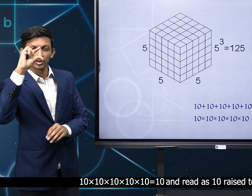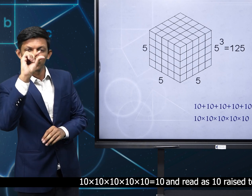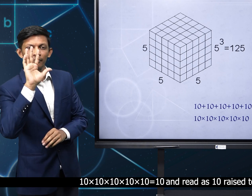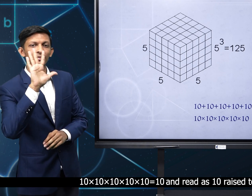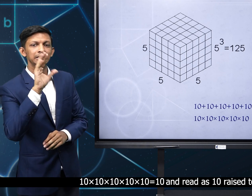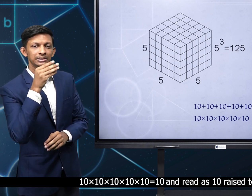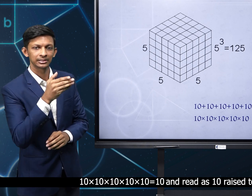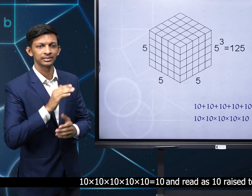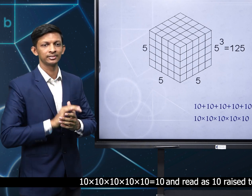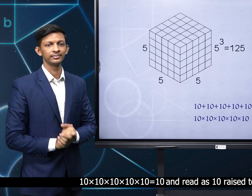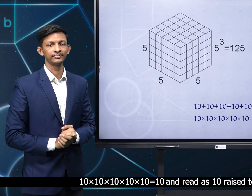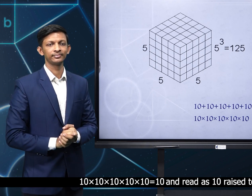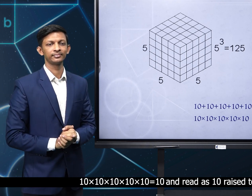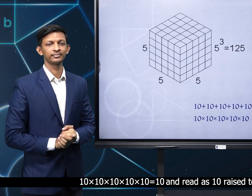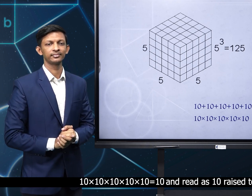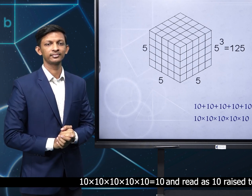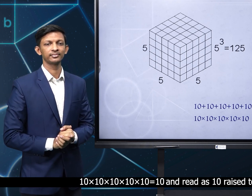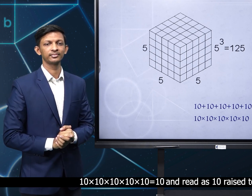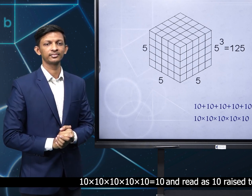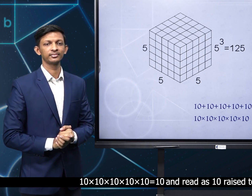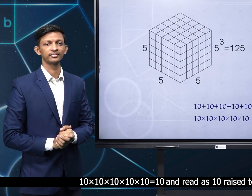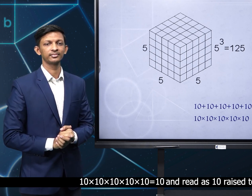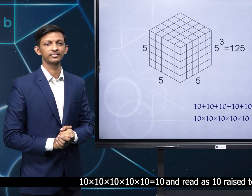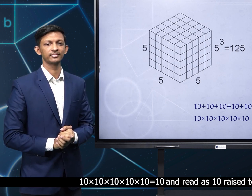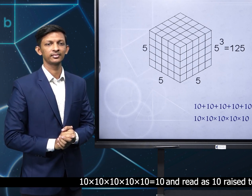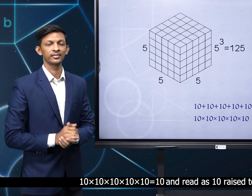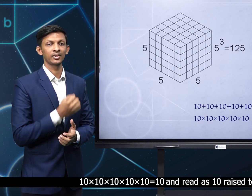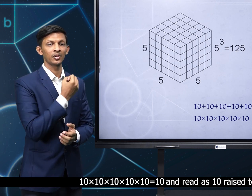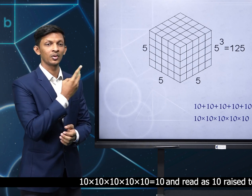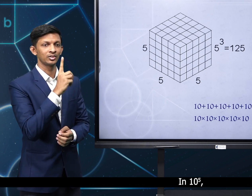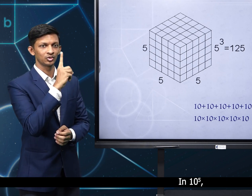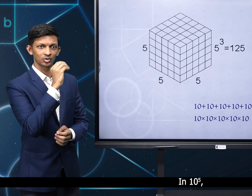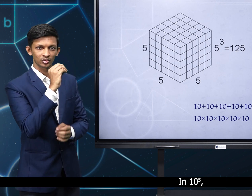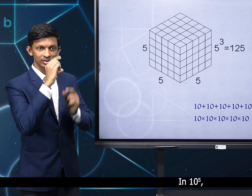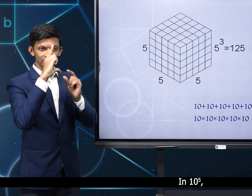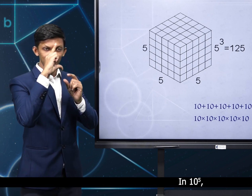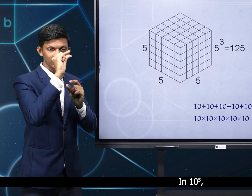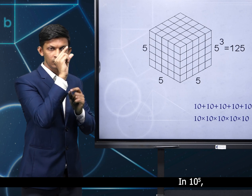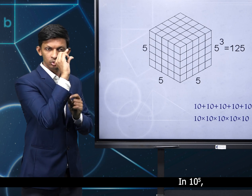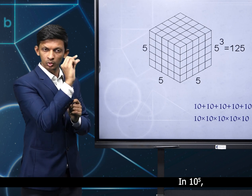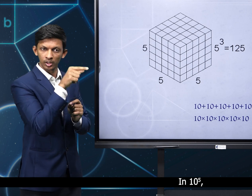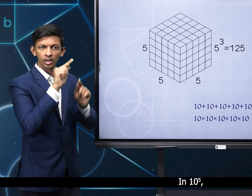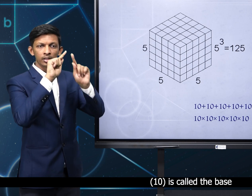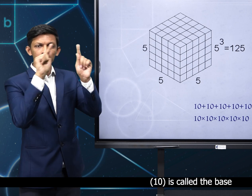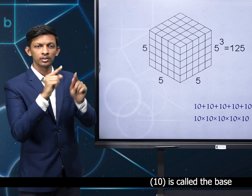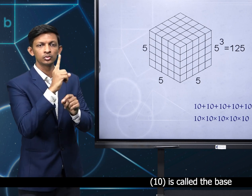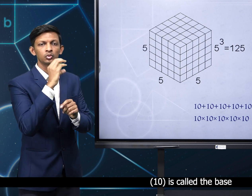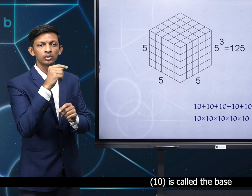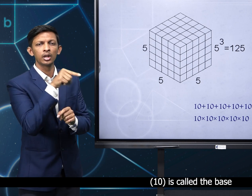power of 5 and read as 10 raised to the power of 5. In 10 to the power of 5, 10 is called